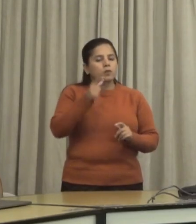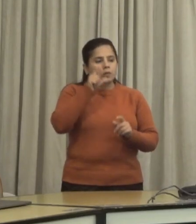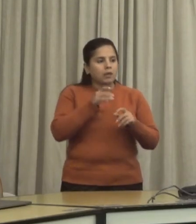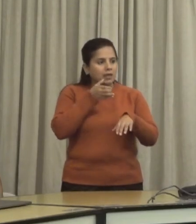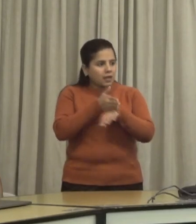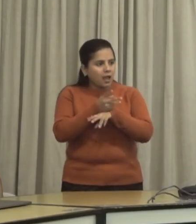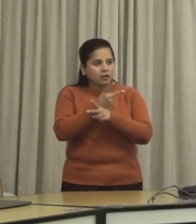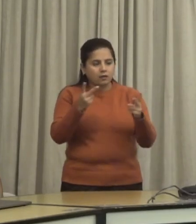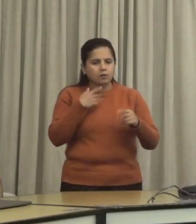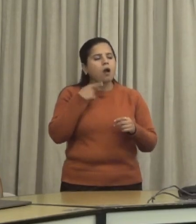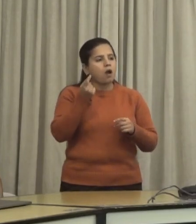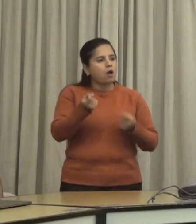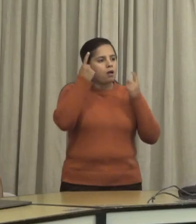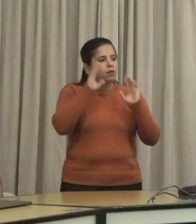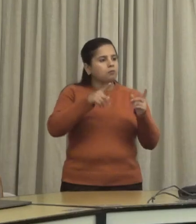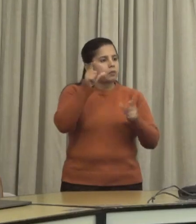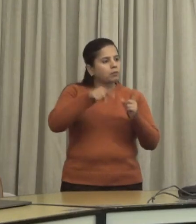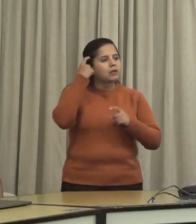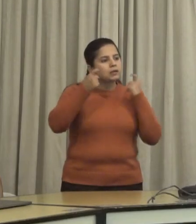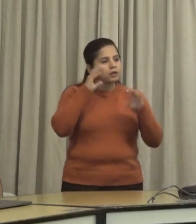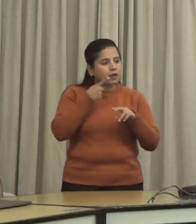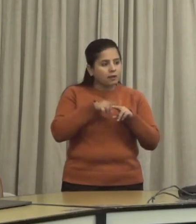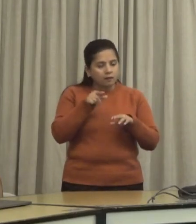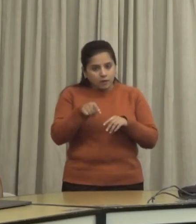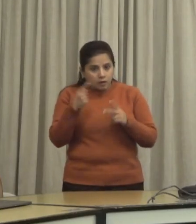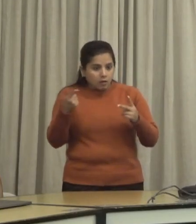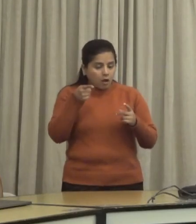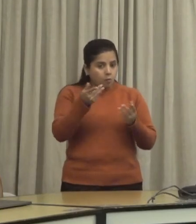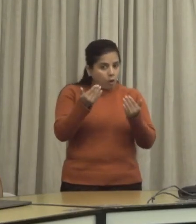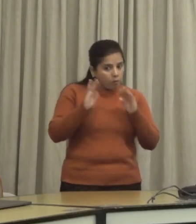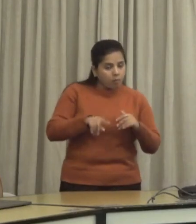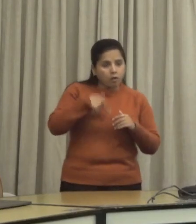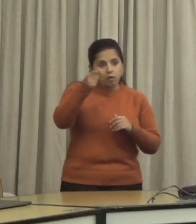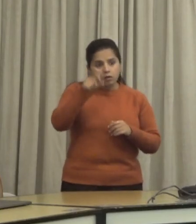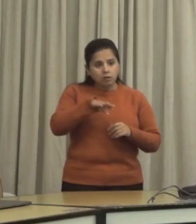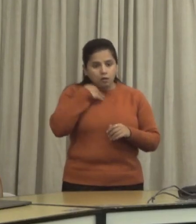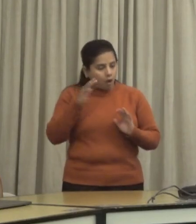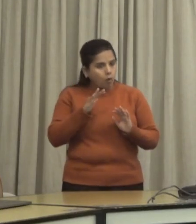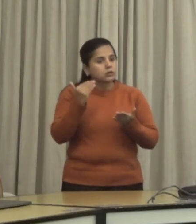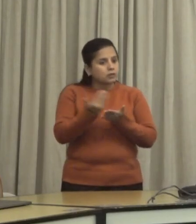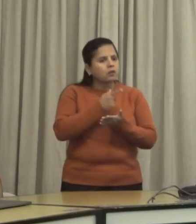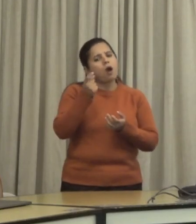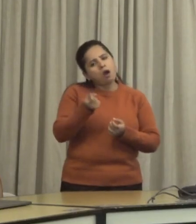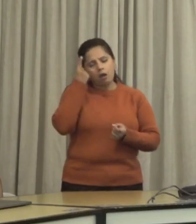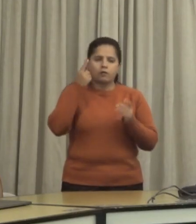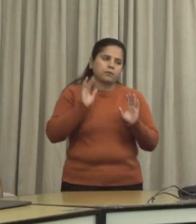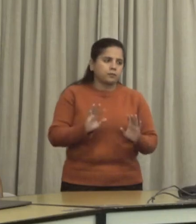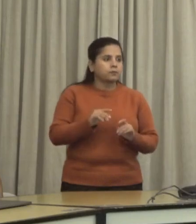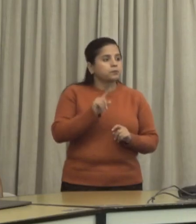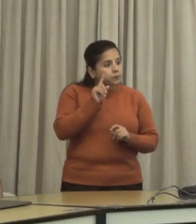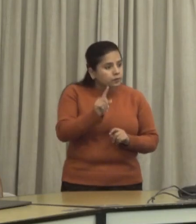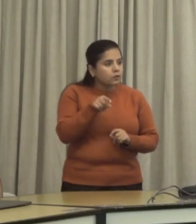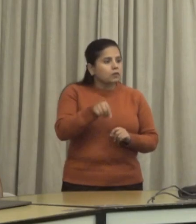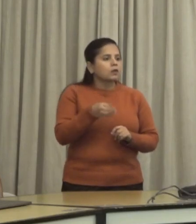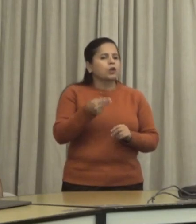are concerned. We make them understand, and people think that if end is inevitable, is going to be end, and they understand. But when it comes